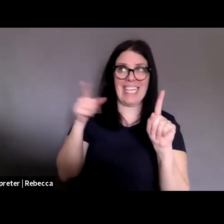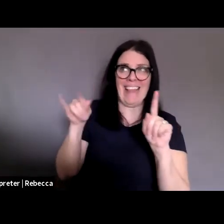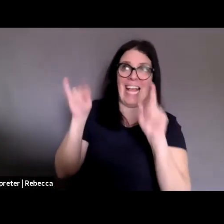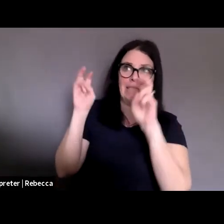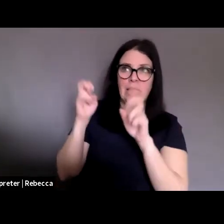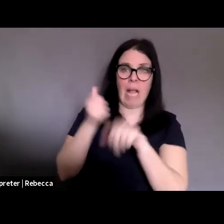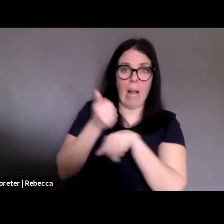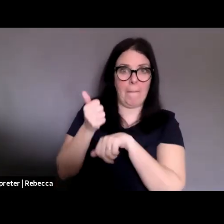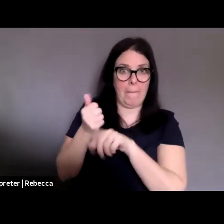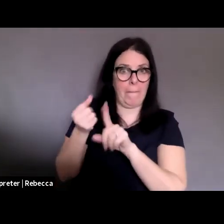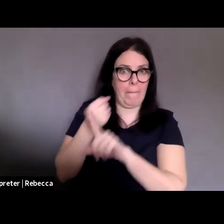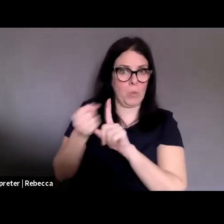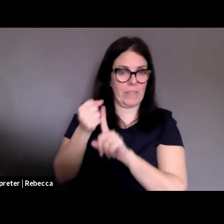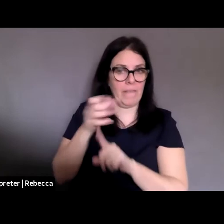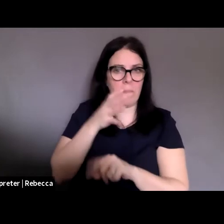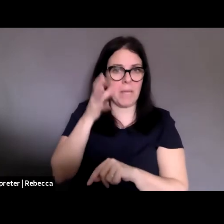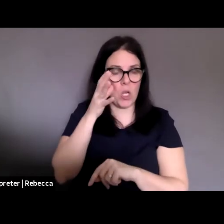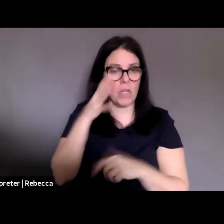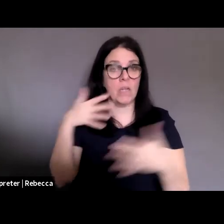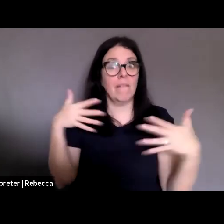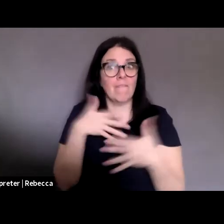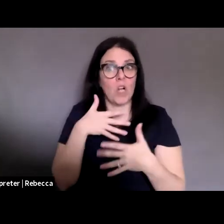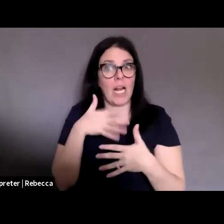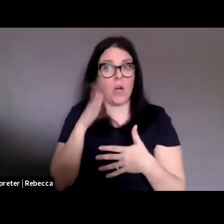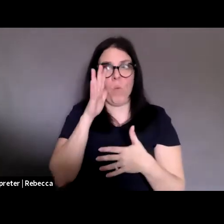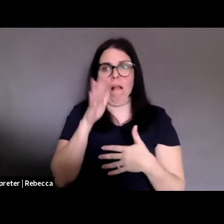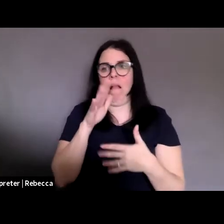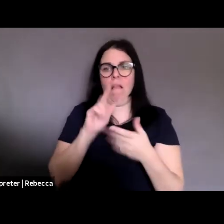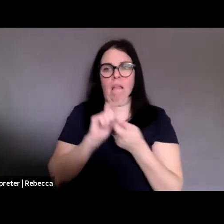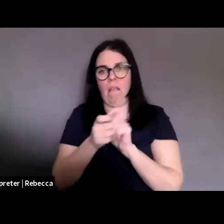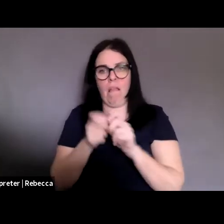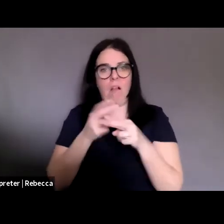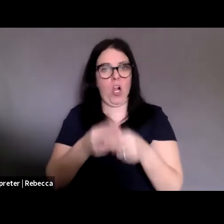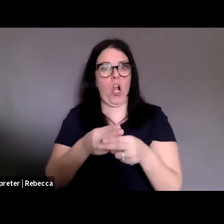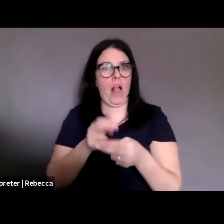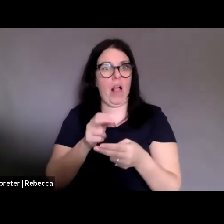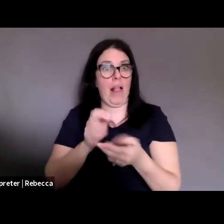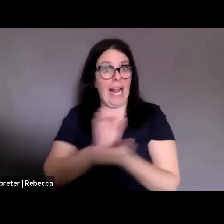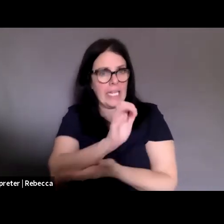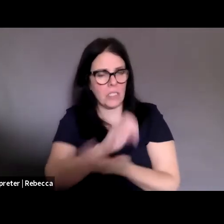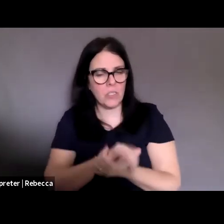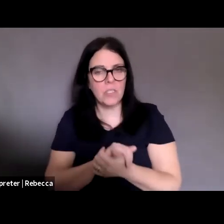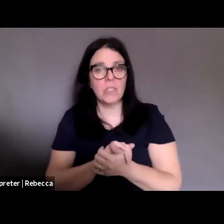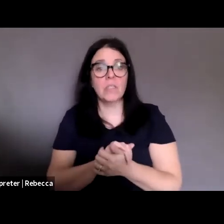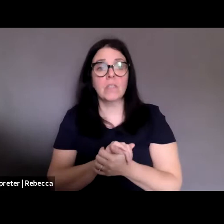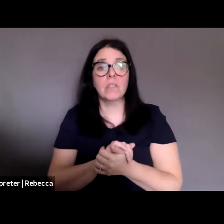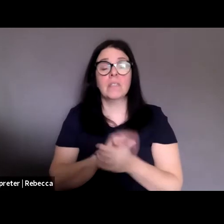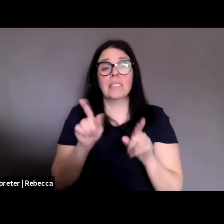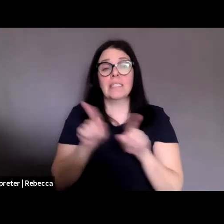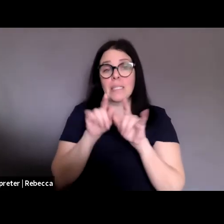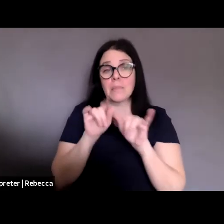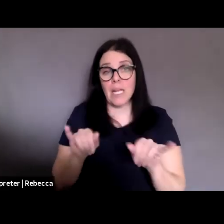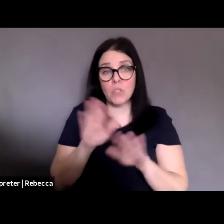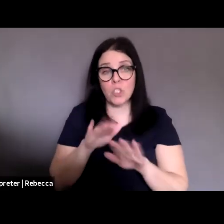risk that that will be interpreted as alienation. The children risk dismissal of youth and